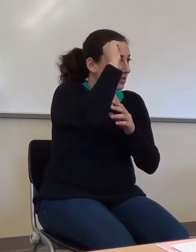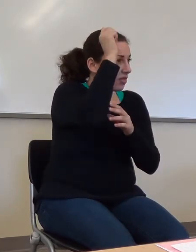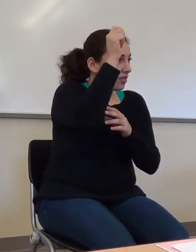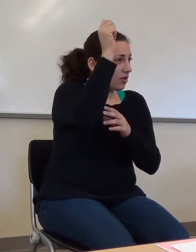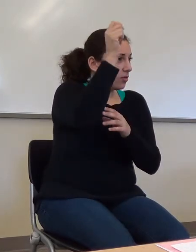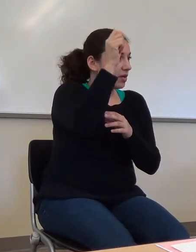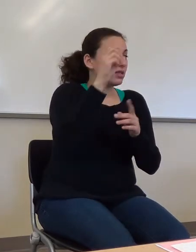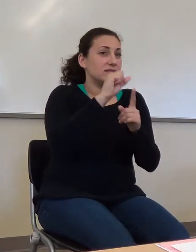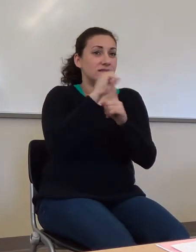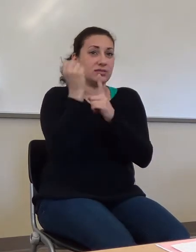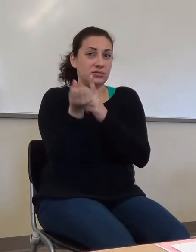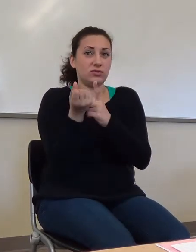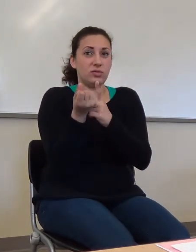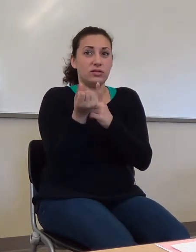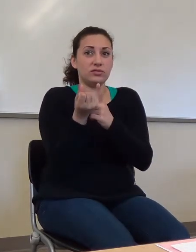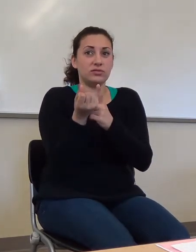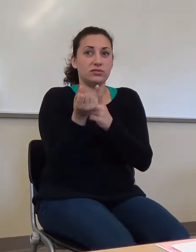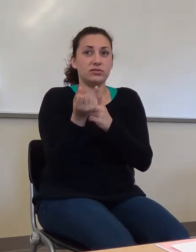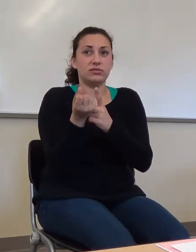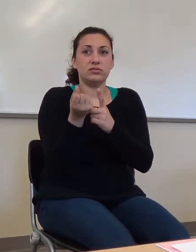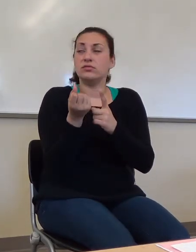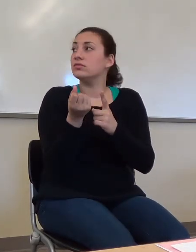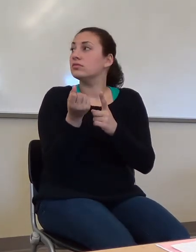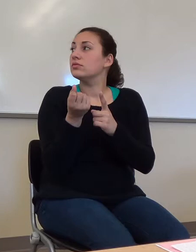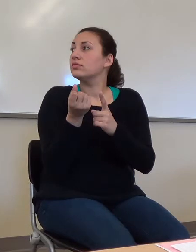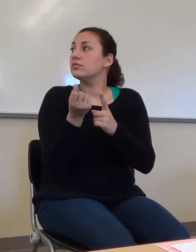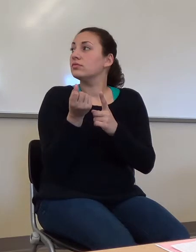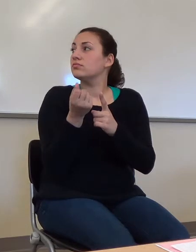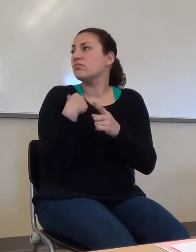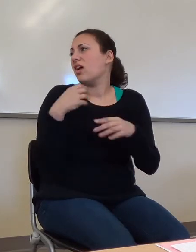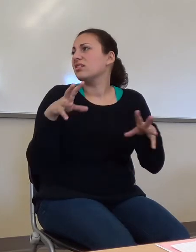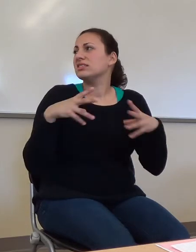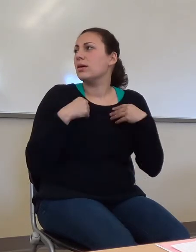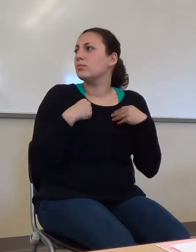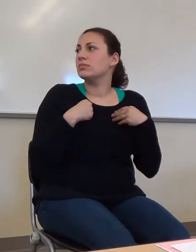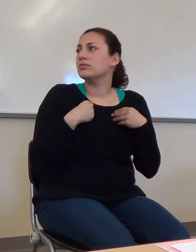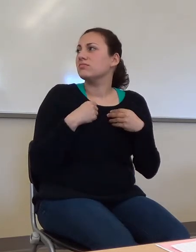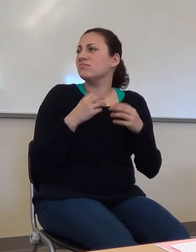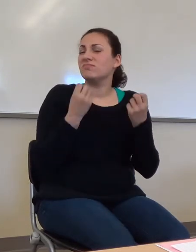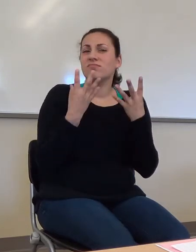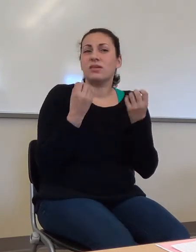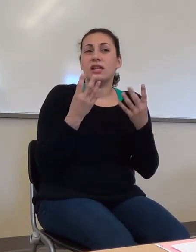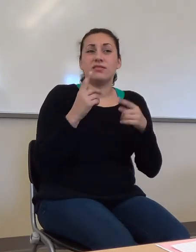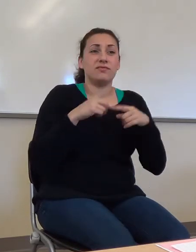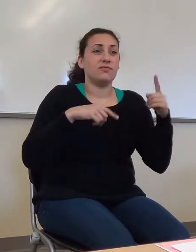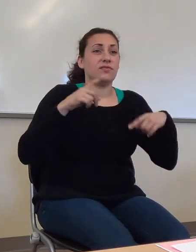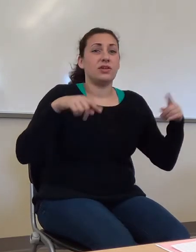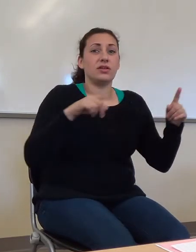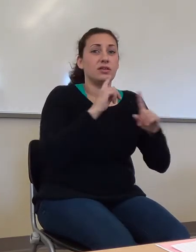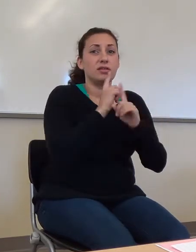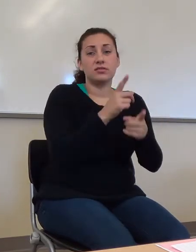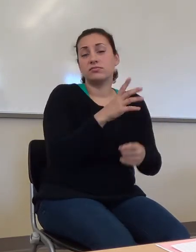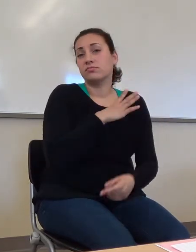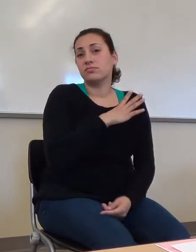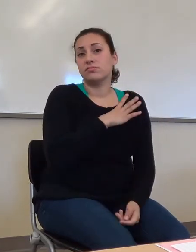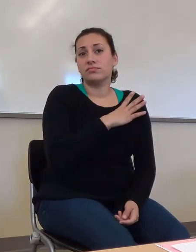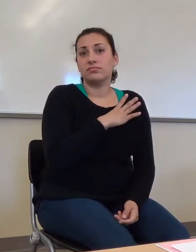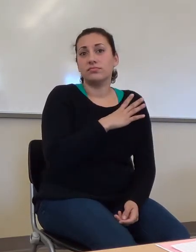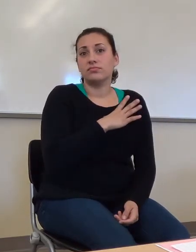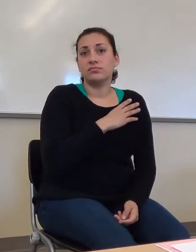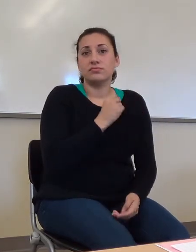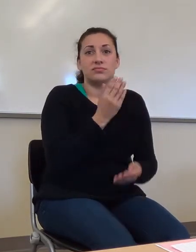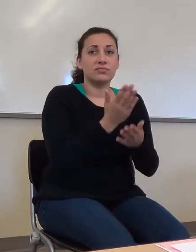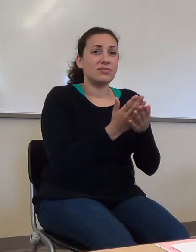scenario? I accepted a lot of different answers here.